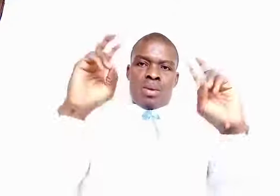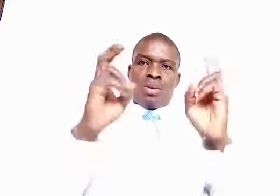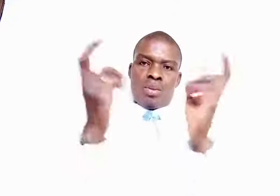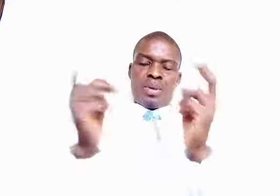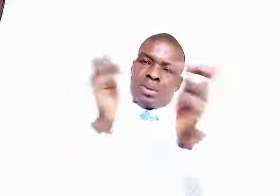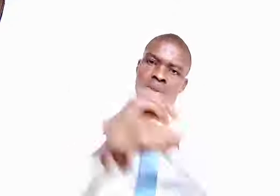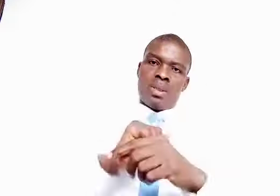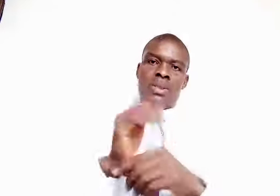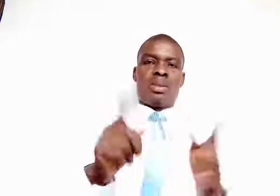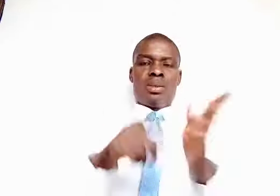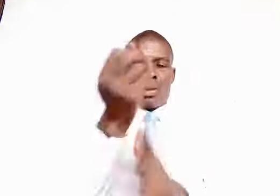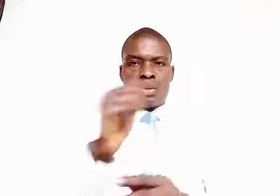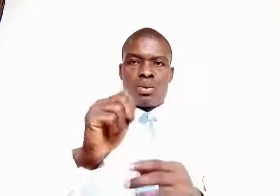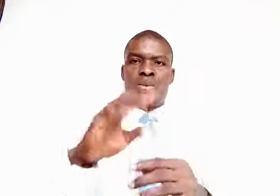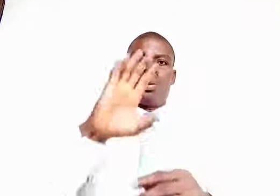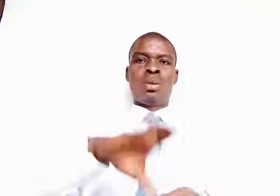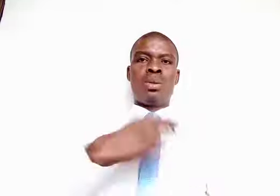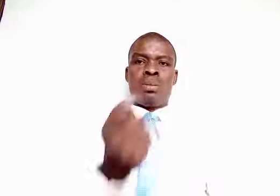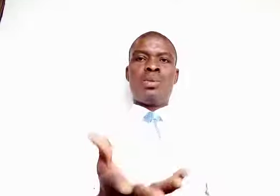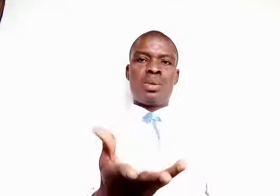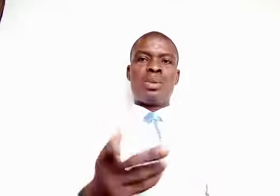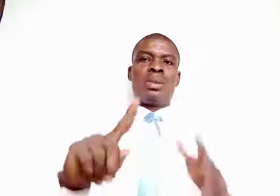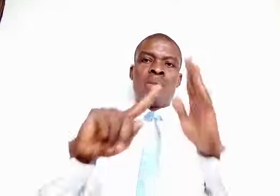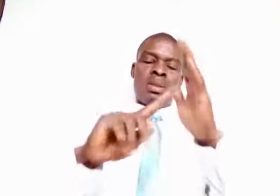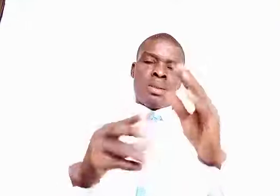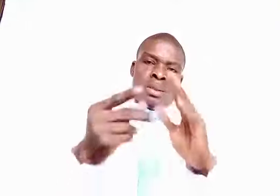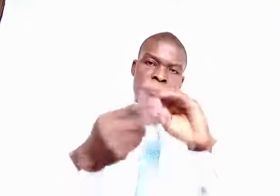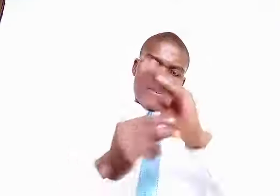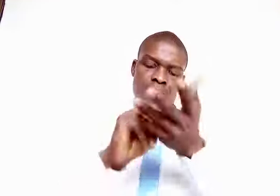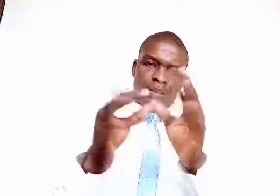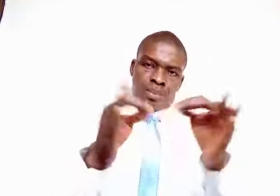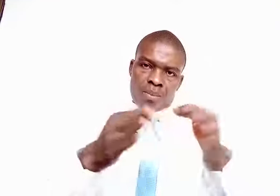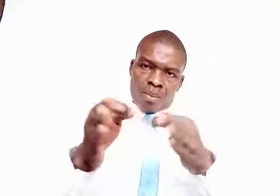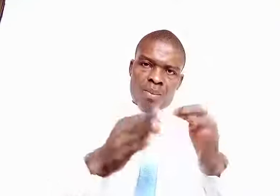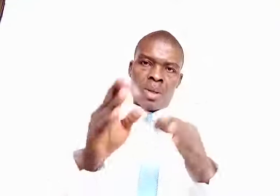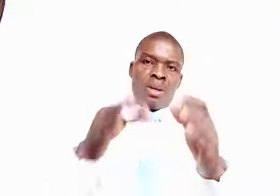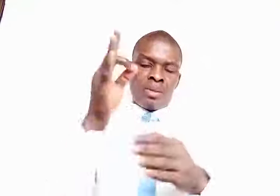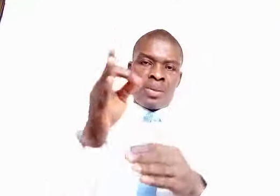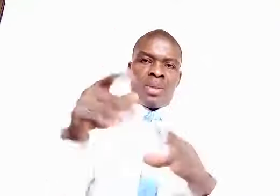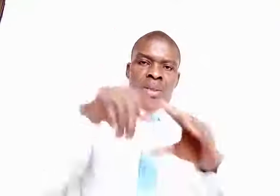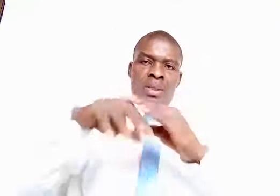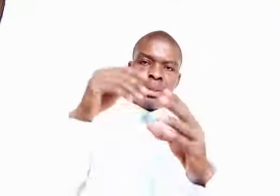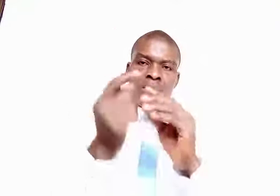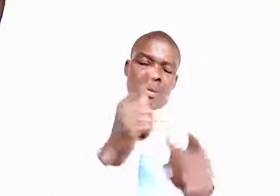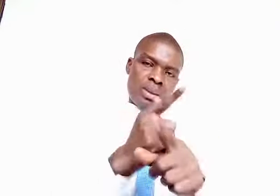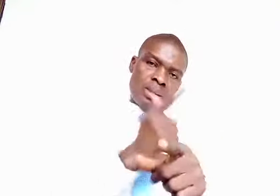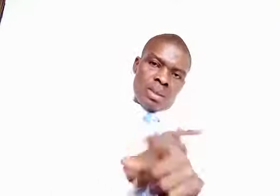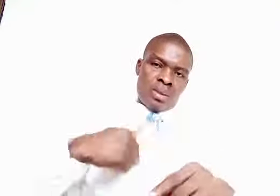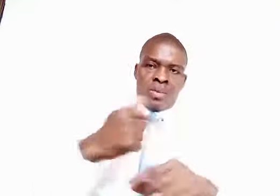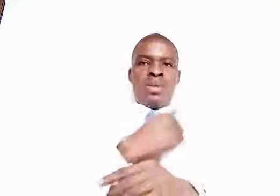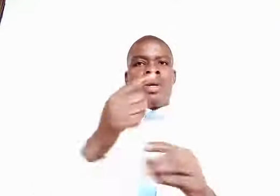Introduction to Poetry, Definition and Features. In this lesson, we are going to examine the meaning of